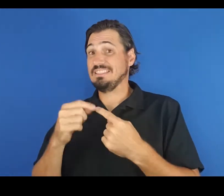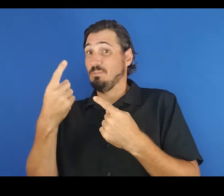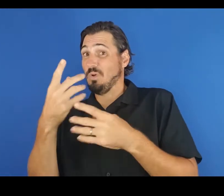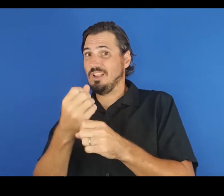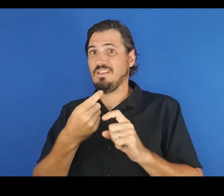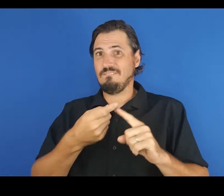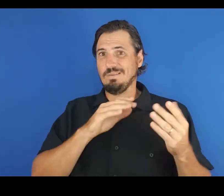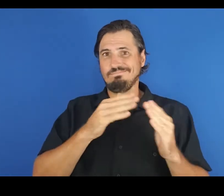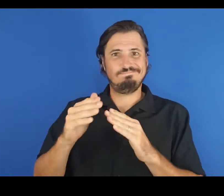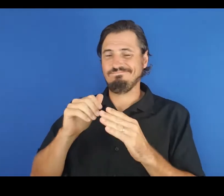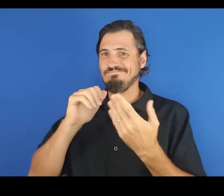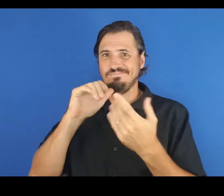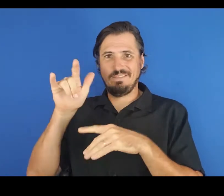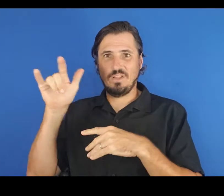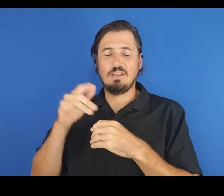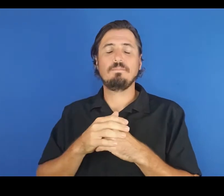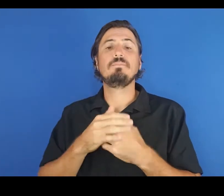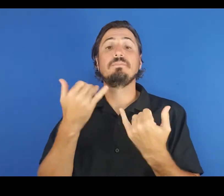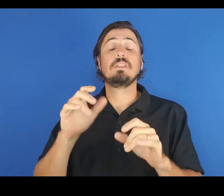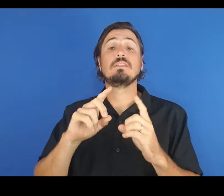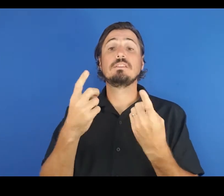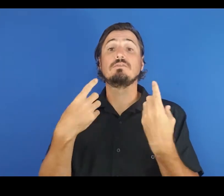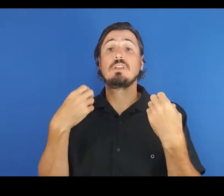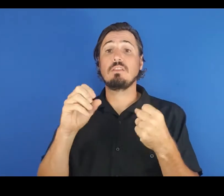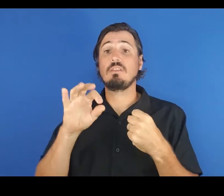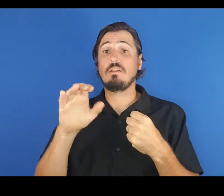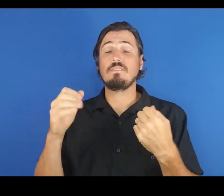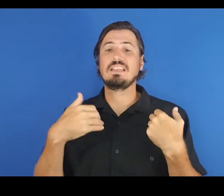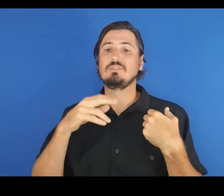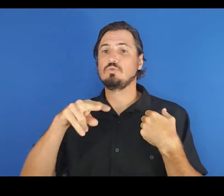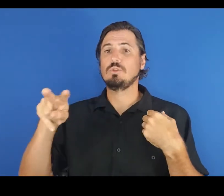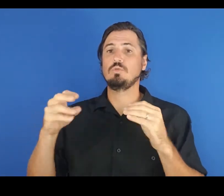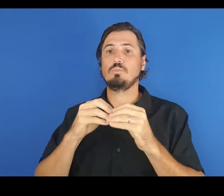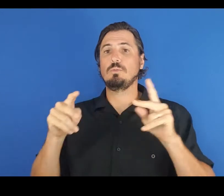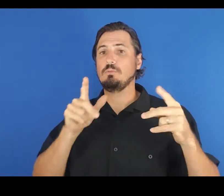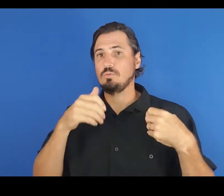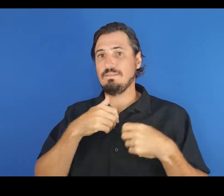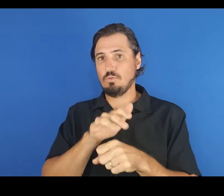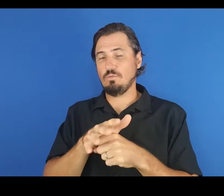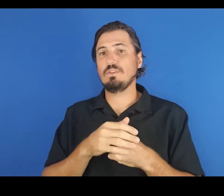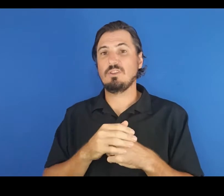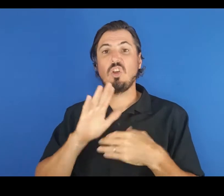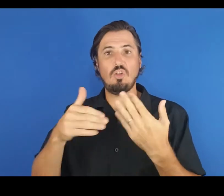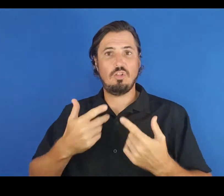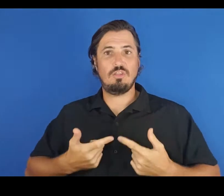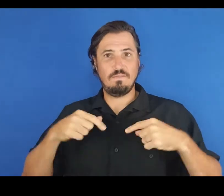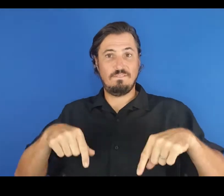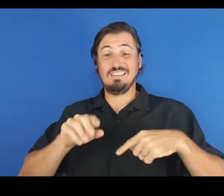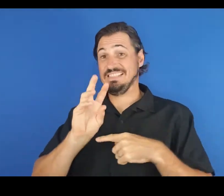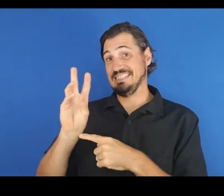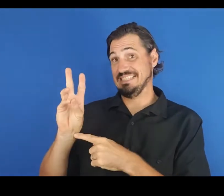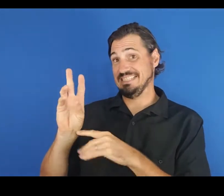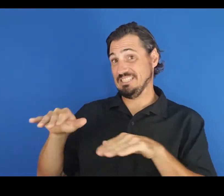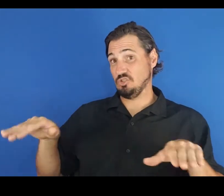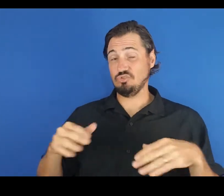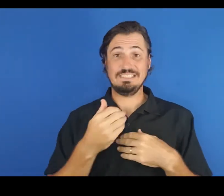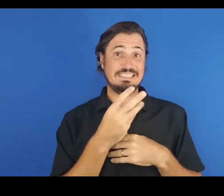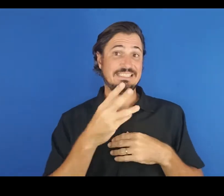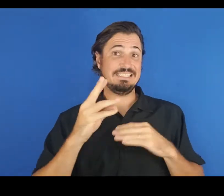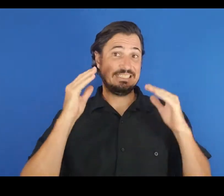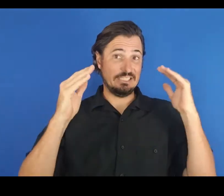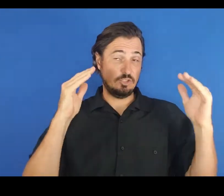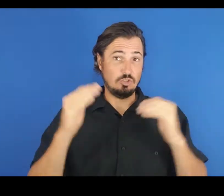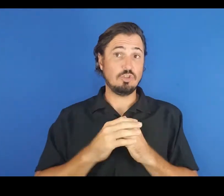acquired. Today, the Kauai District Health Office is reporting 22 new cases, all residents. The cases include 6 children and